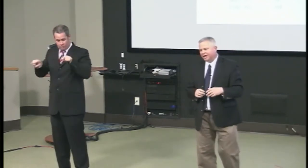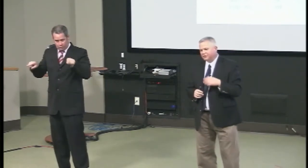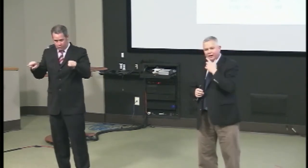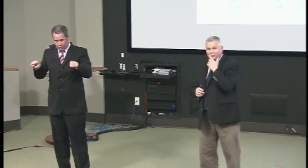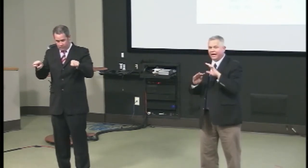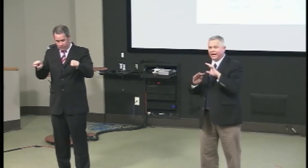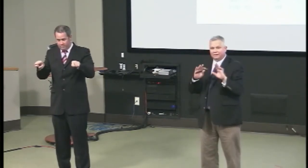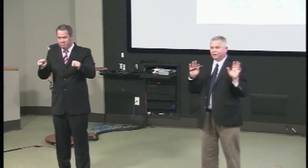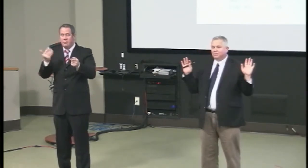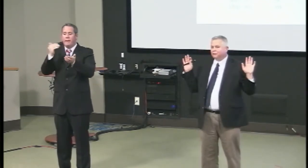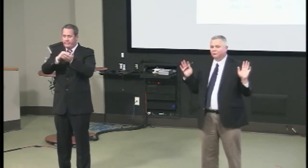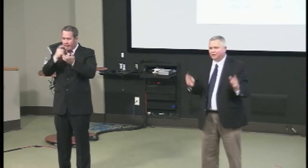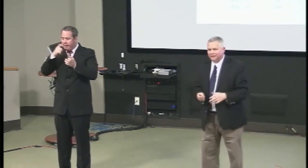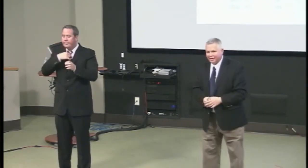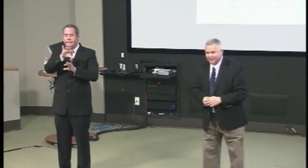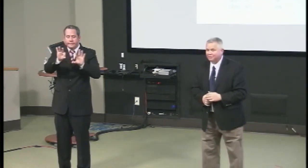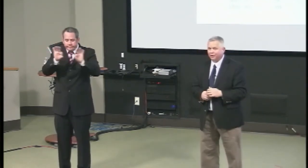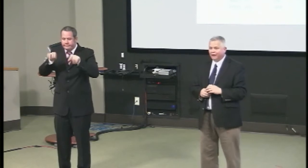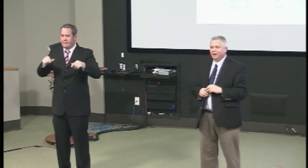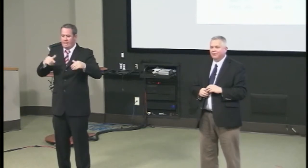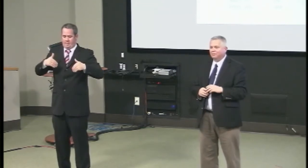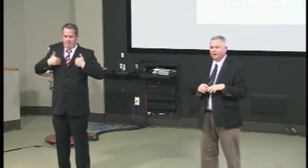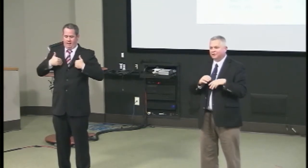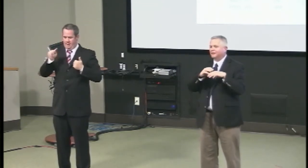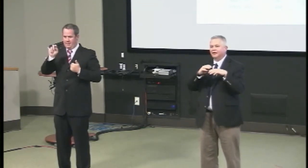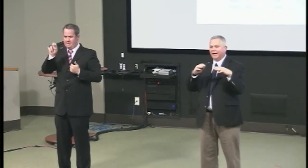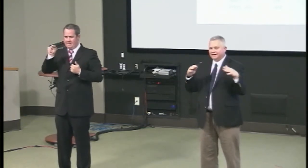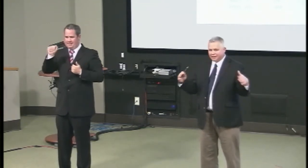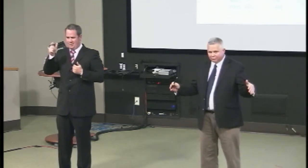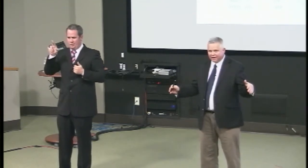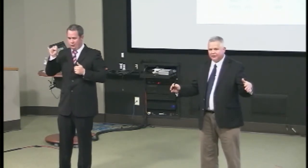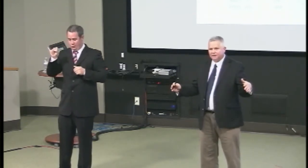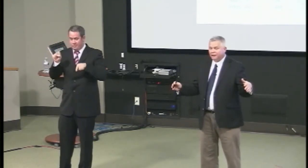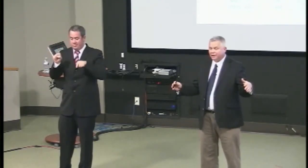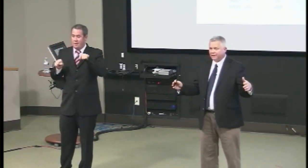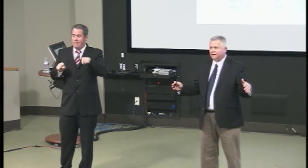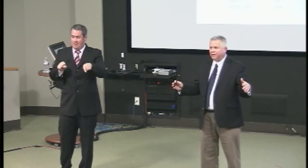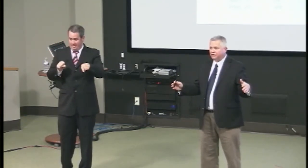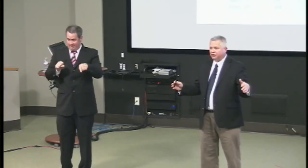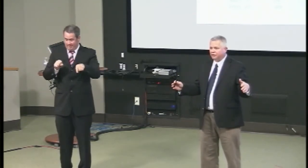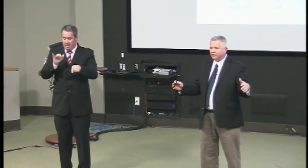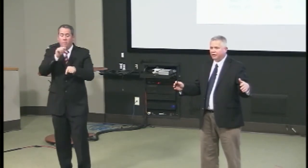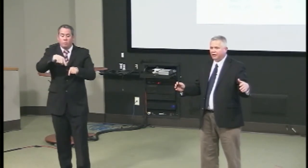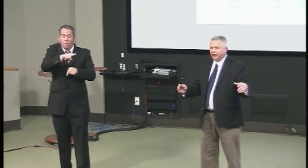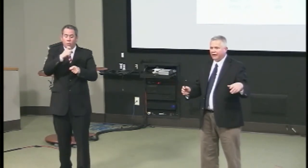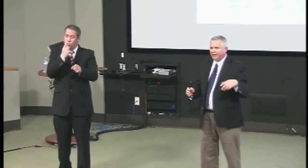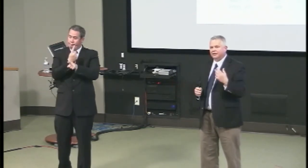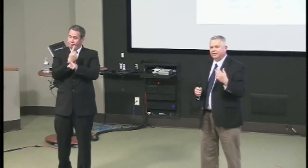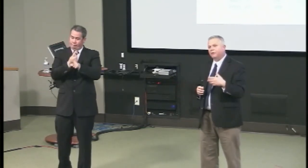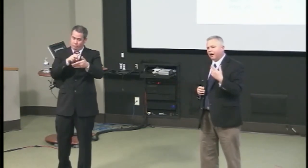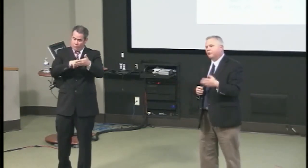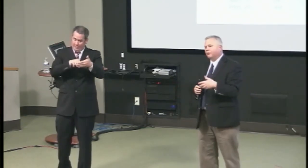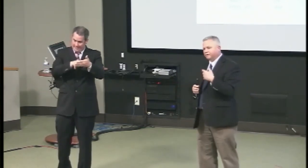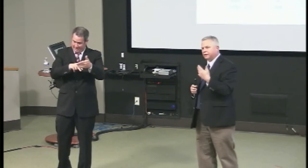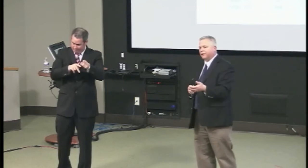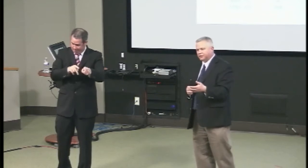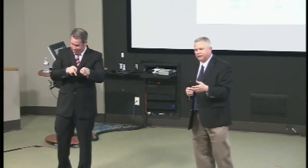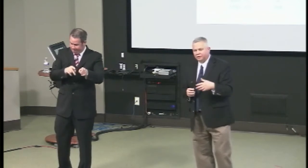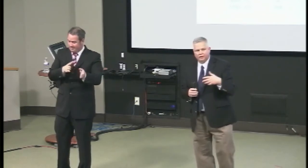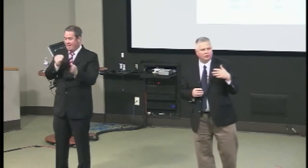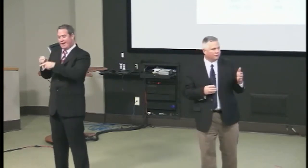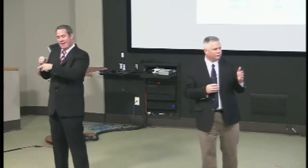group designs. By the way, I don't use group designs anymore because I see reading disability as dimensional, and I see the power